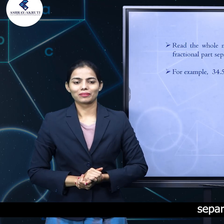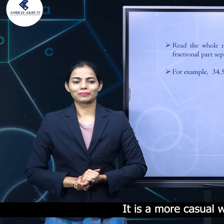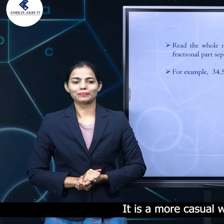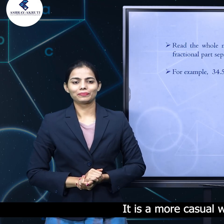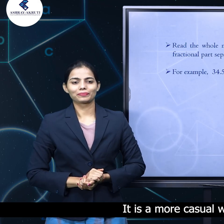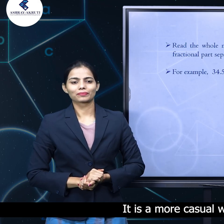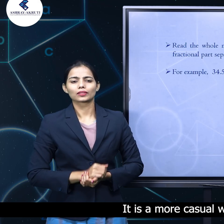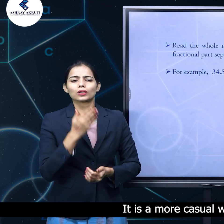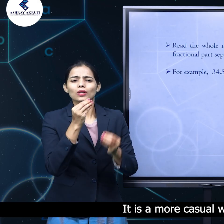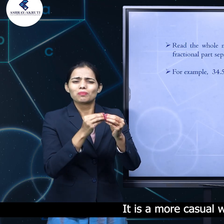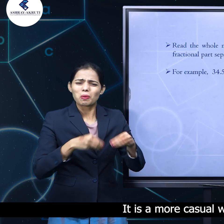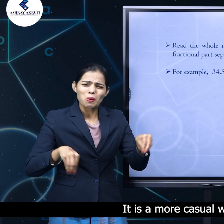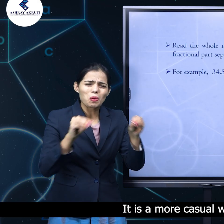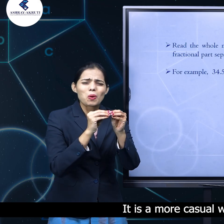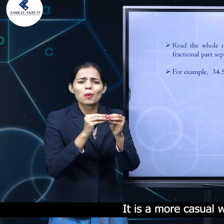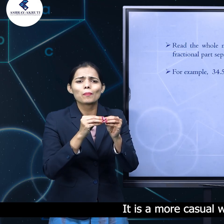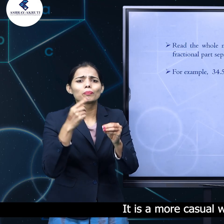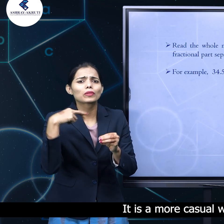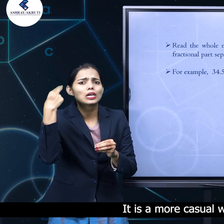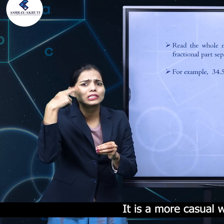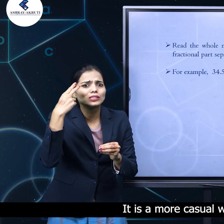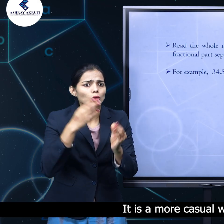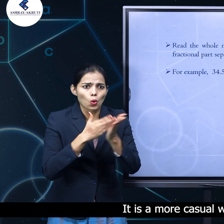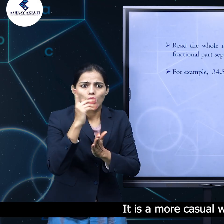It is a more casual way to read decimals.